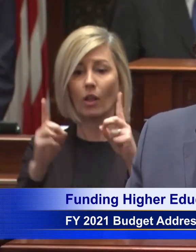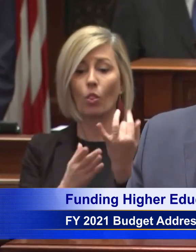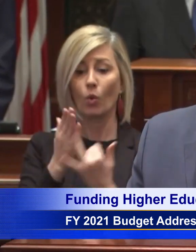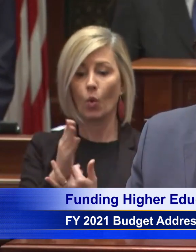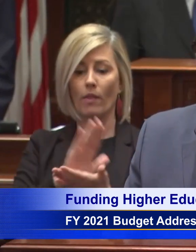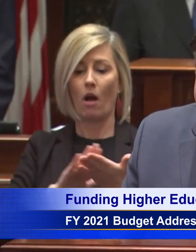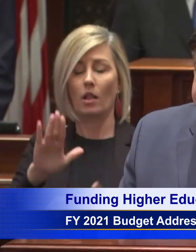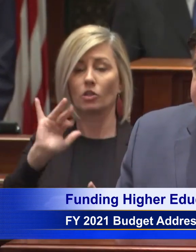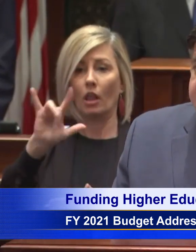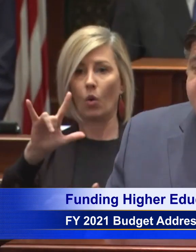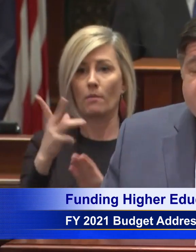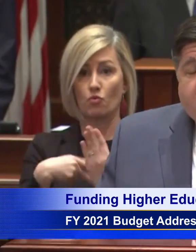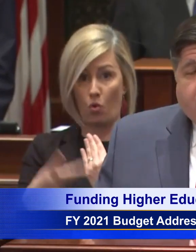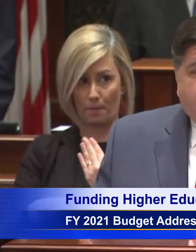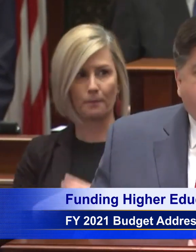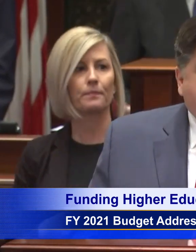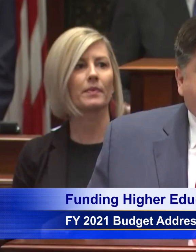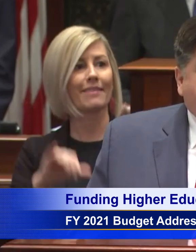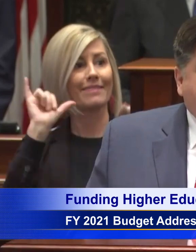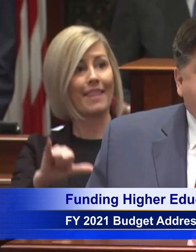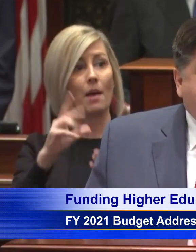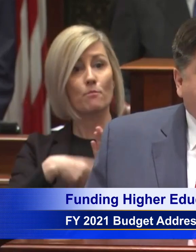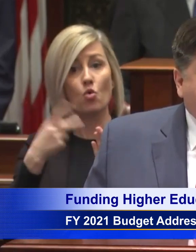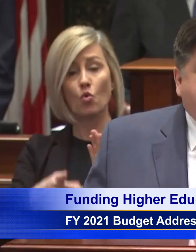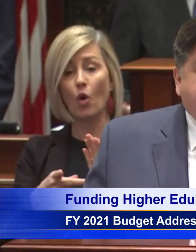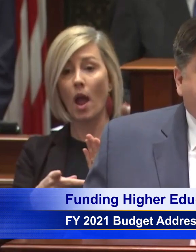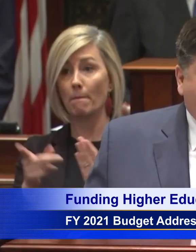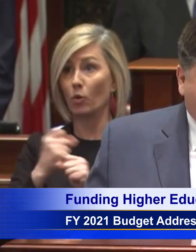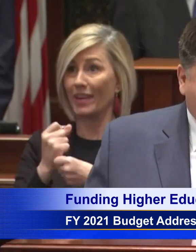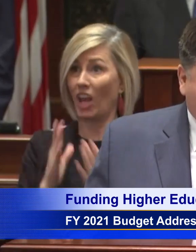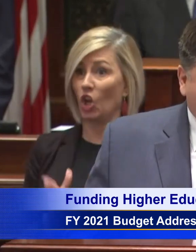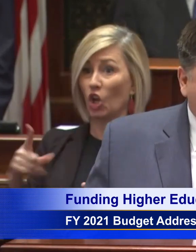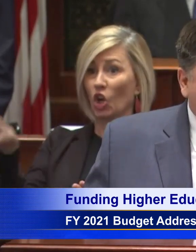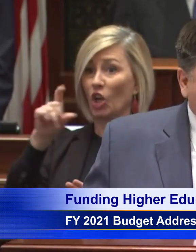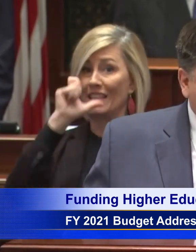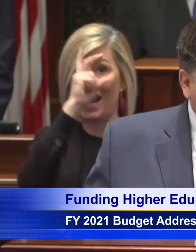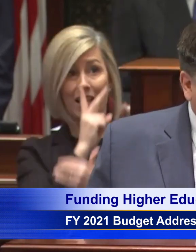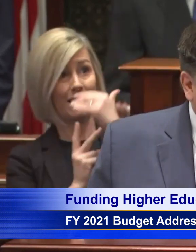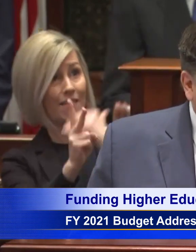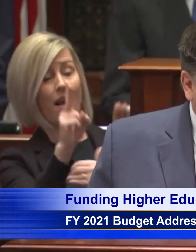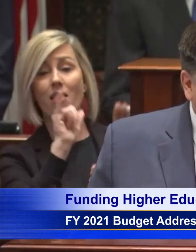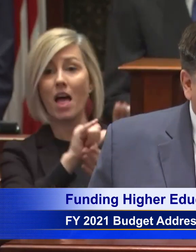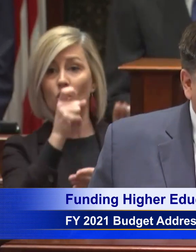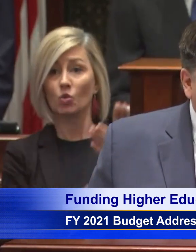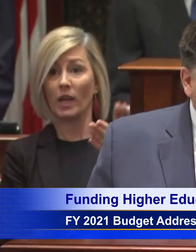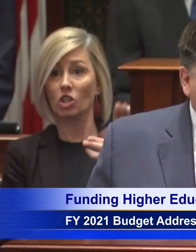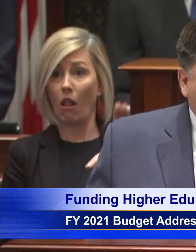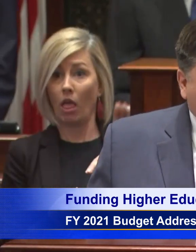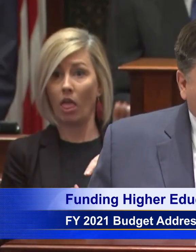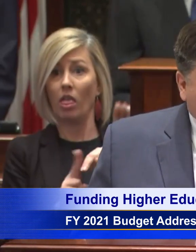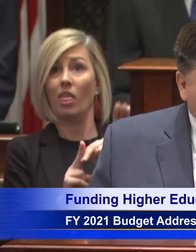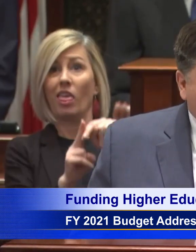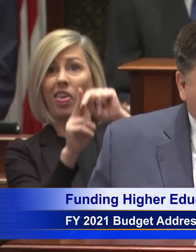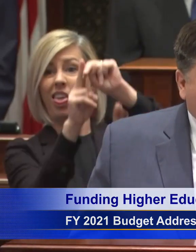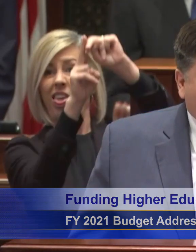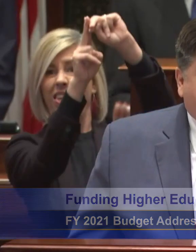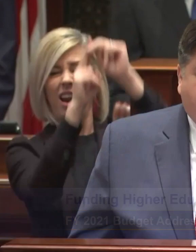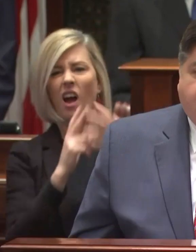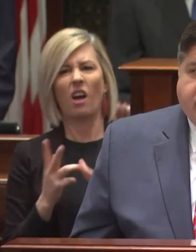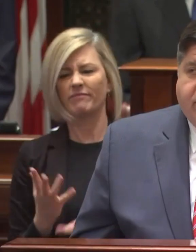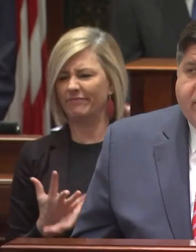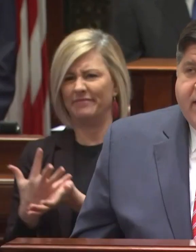College Illinois program. The program's creators didn't forecast that tuition increases would outstrip